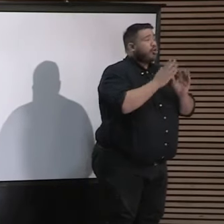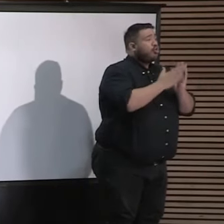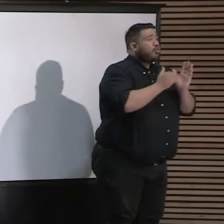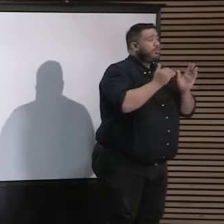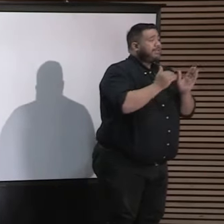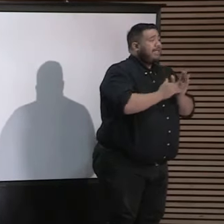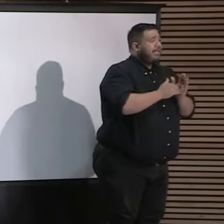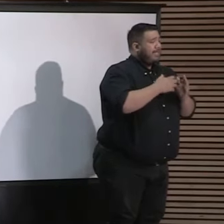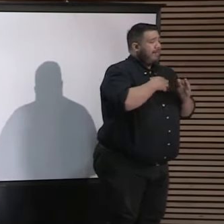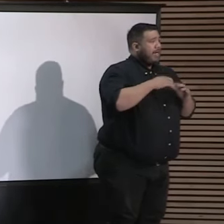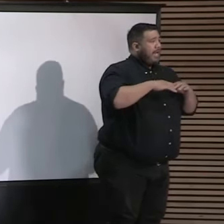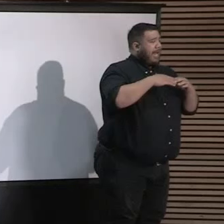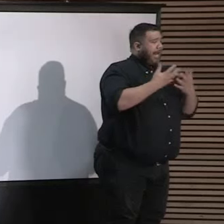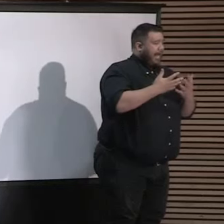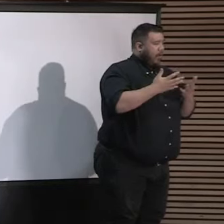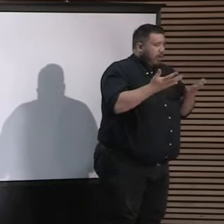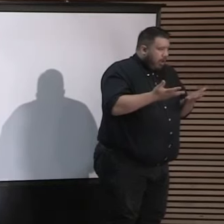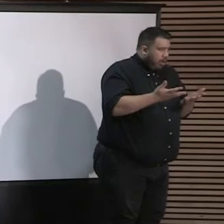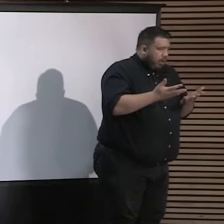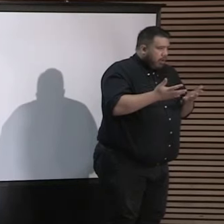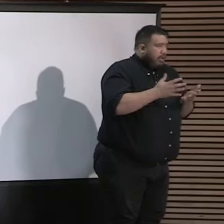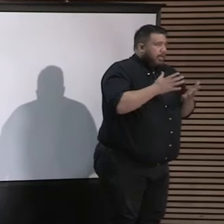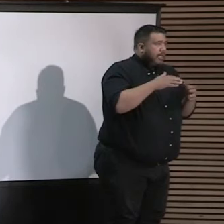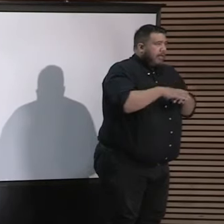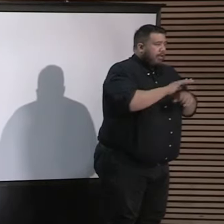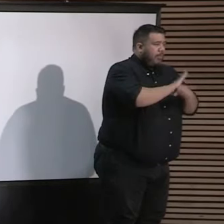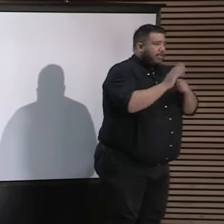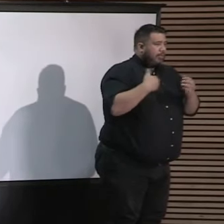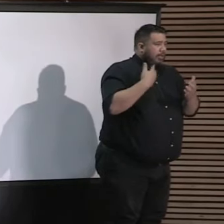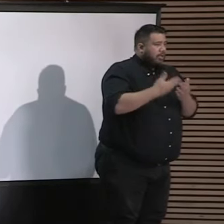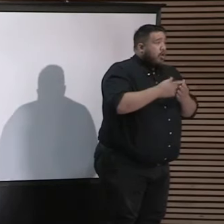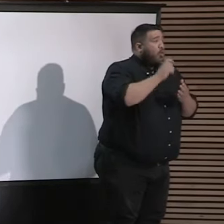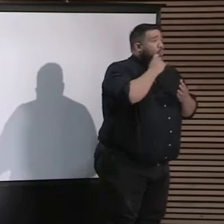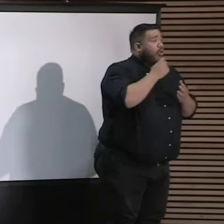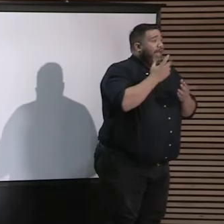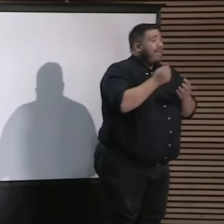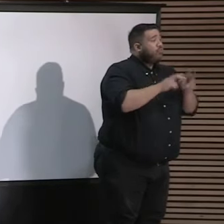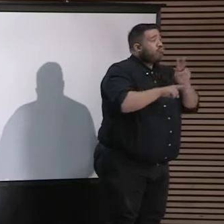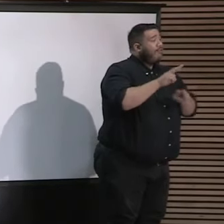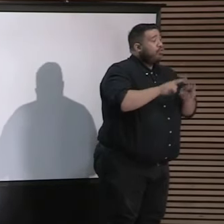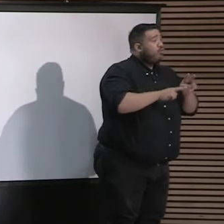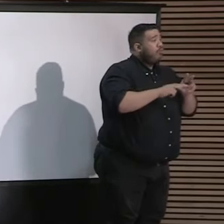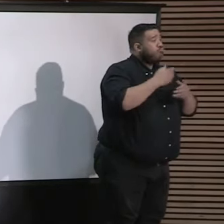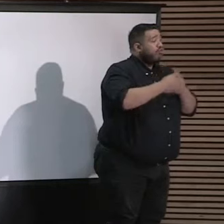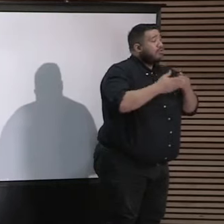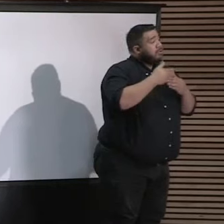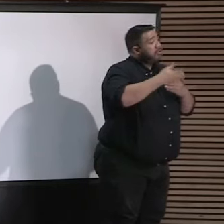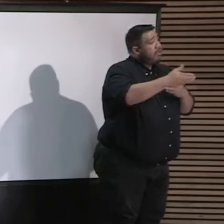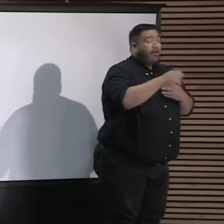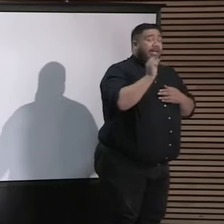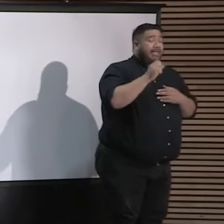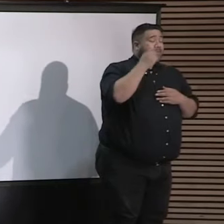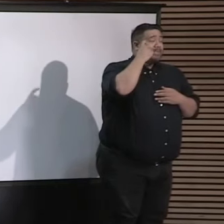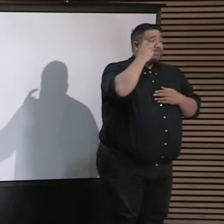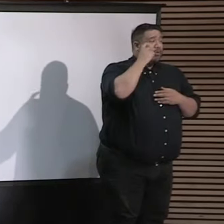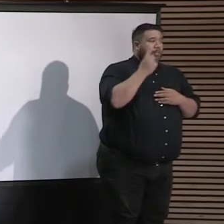Look, I think it's inevitable that we will get to the point where that is sensible, but at the moment all of our focus is on the response, and I don't want to take people